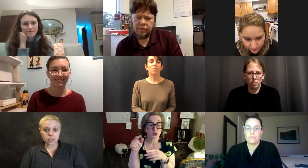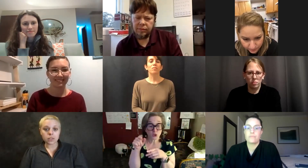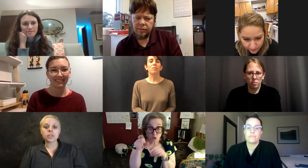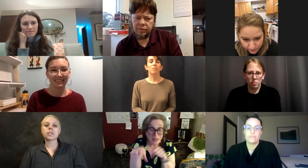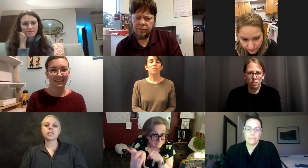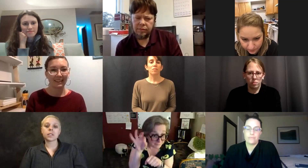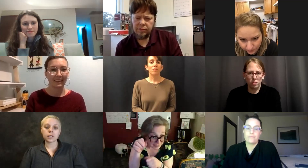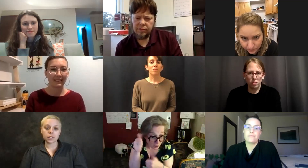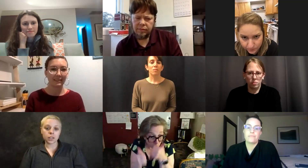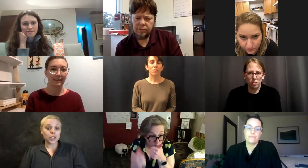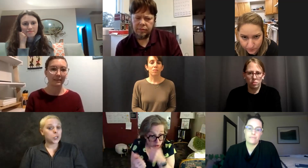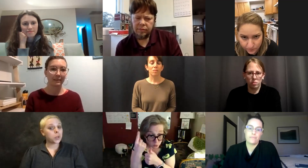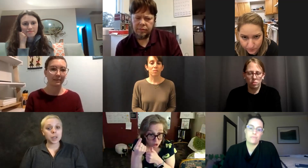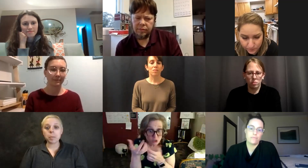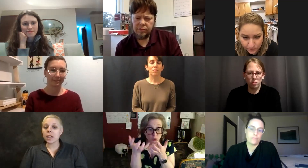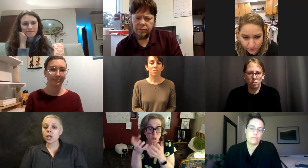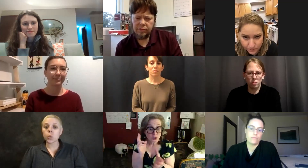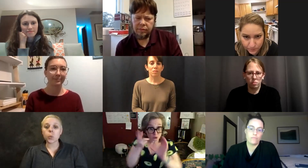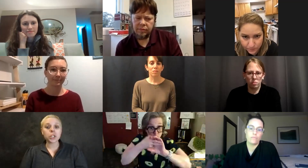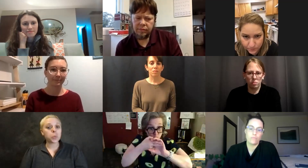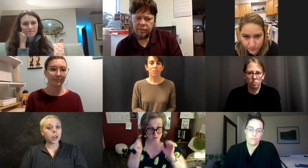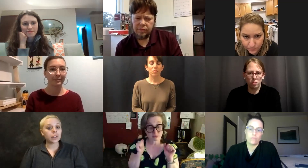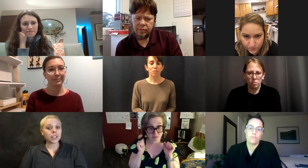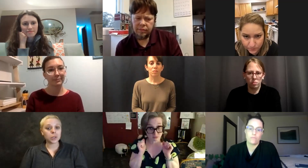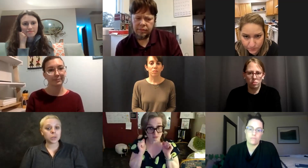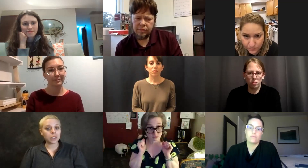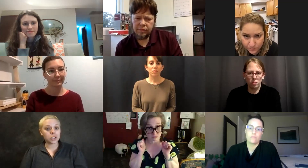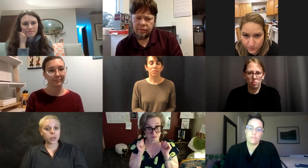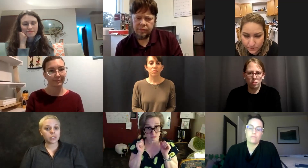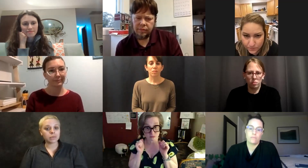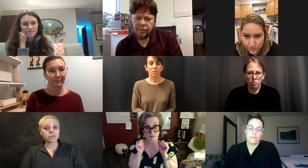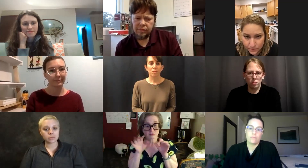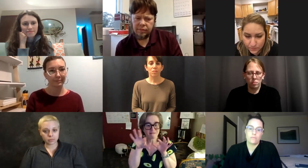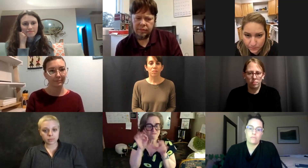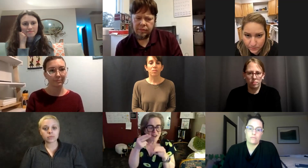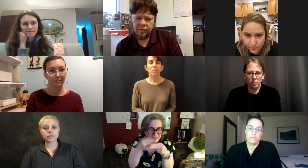rooms. You can pick which one that you'd like to join.